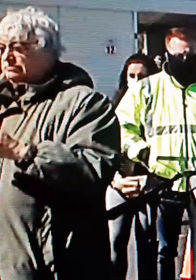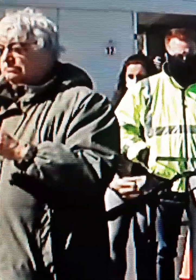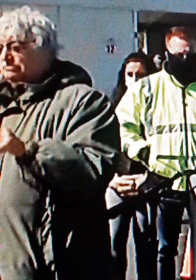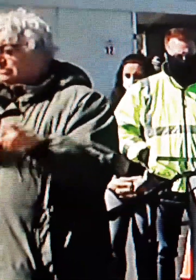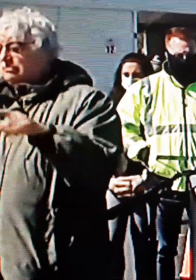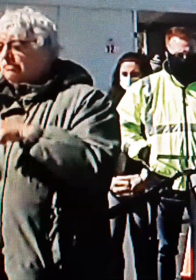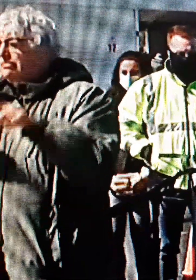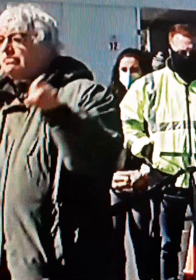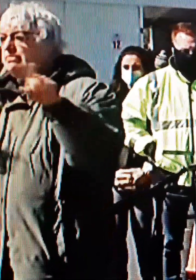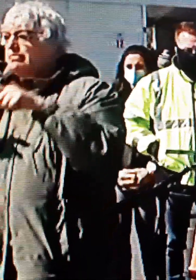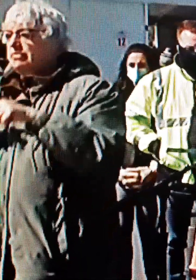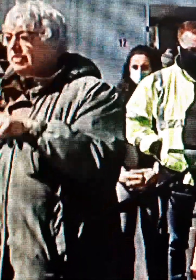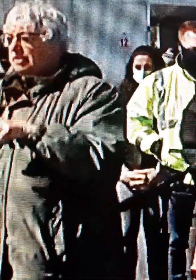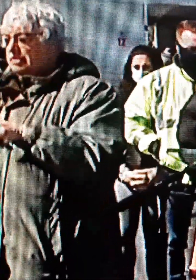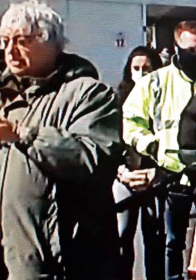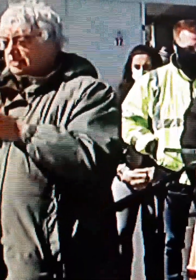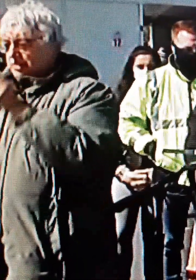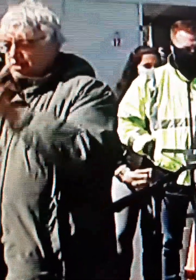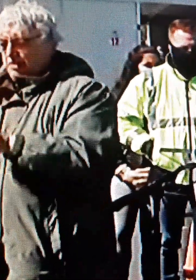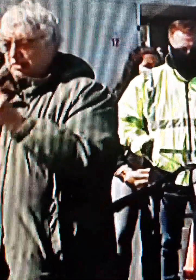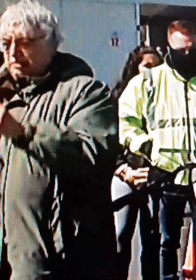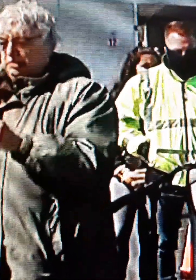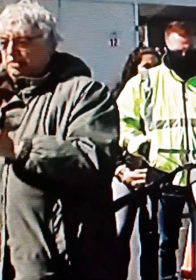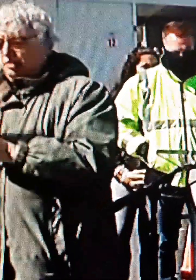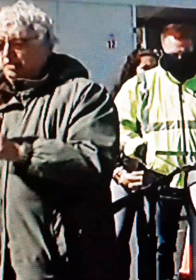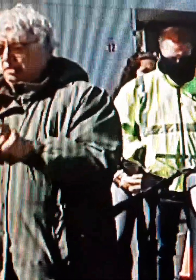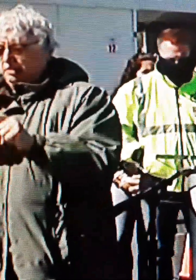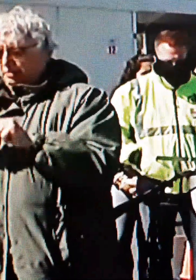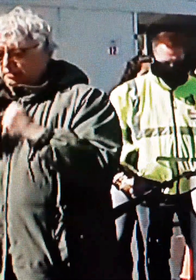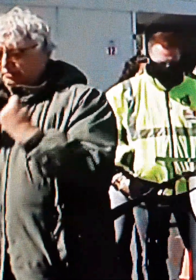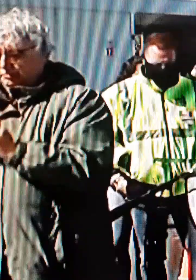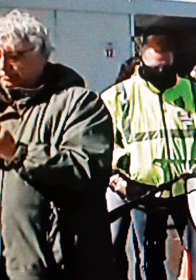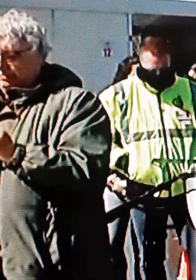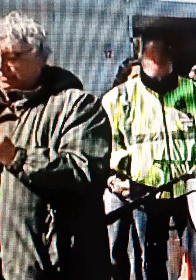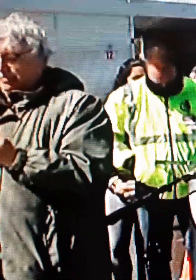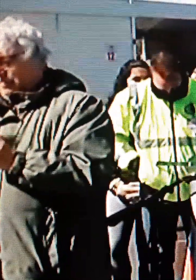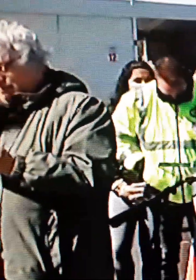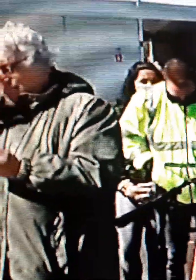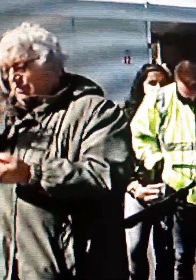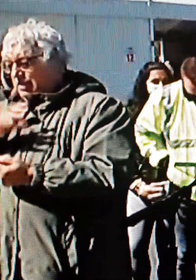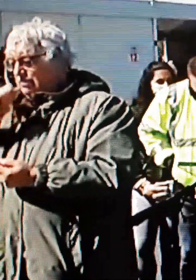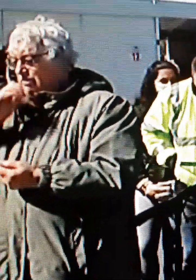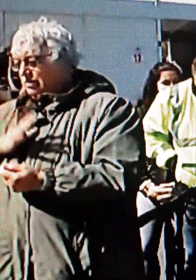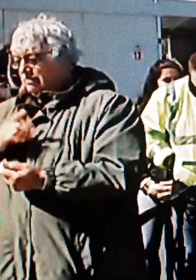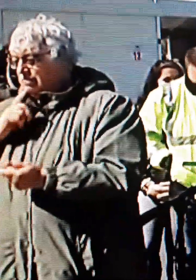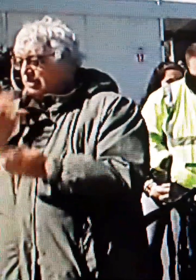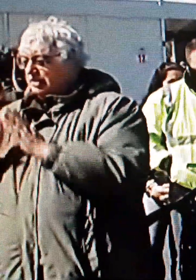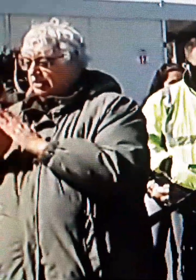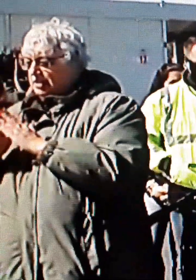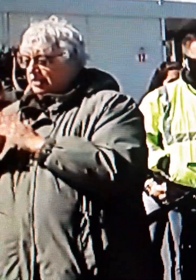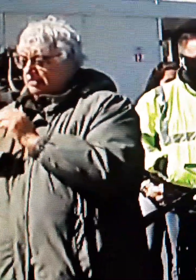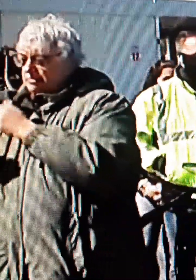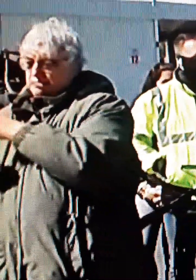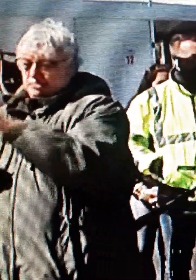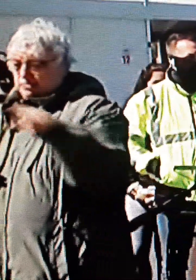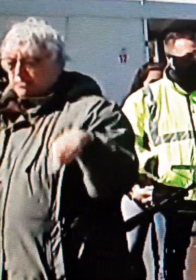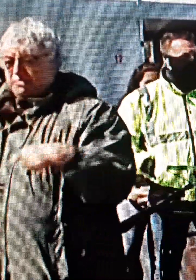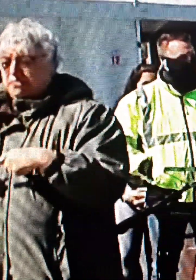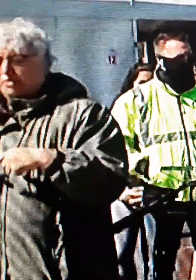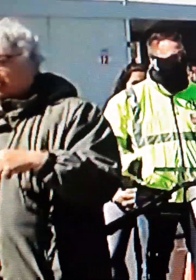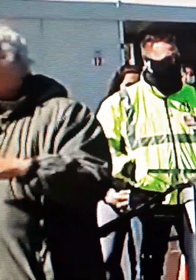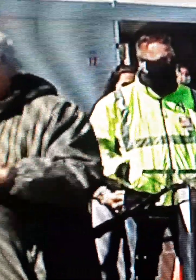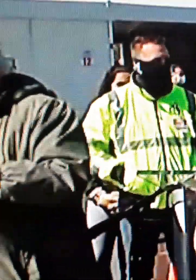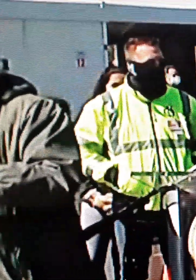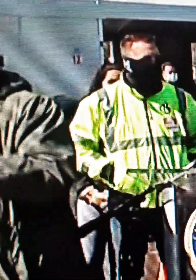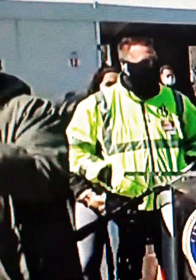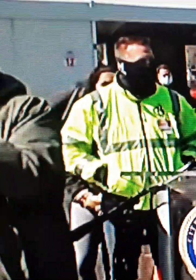us, really asked us to go out, her and her team, and our men and women actually went around the city, continue to go around the city reporting water